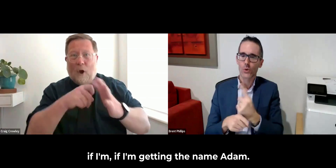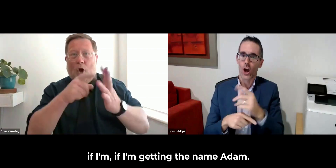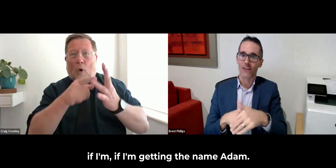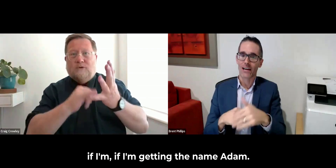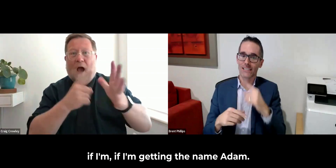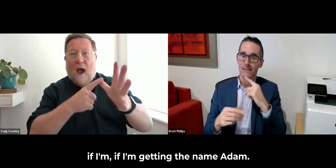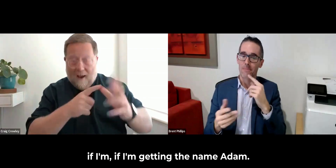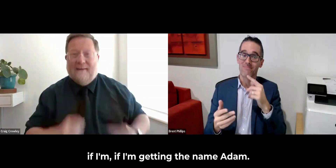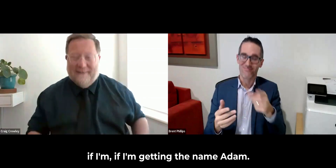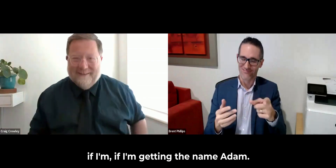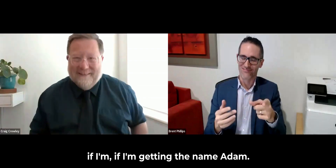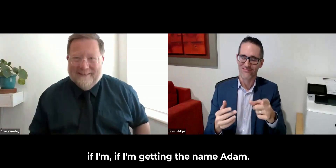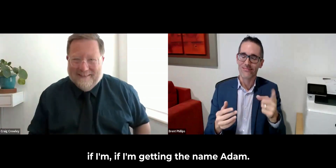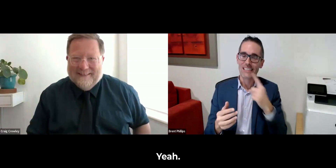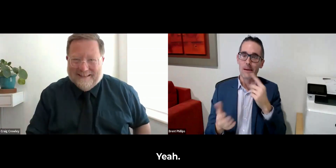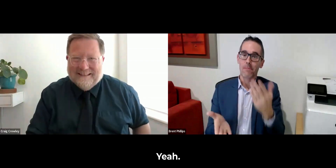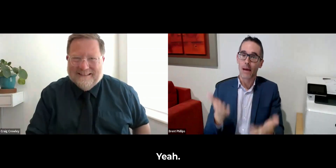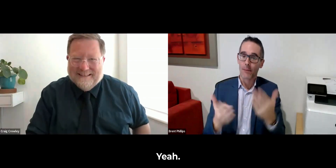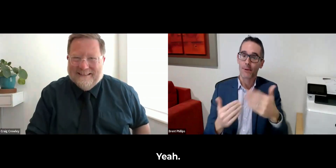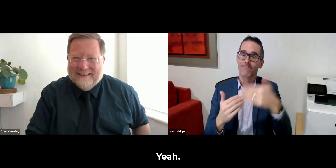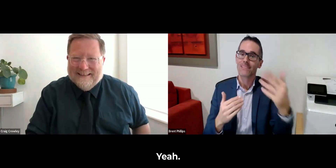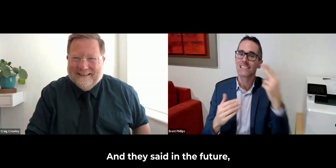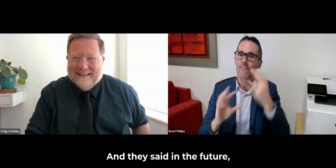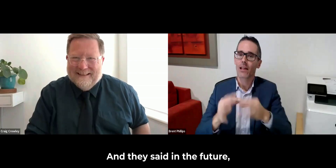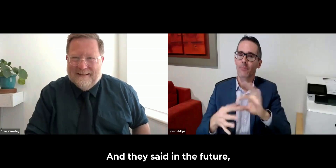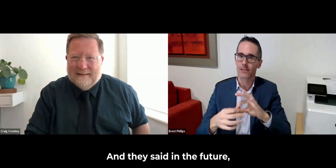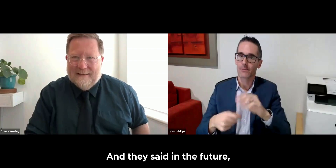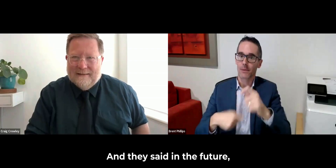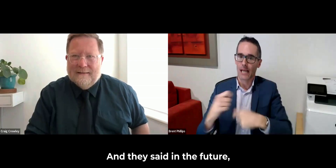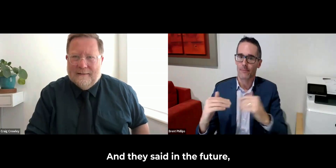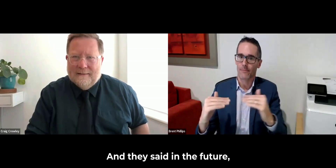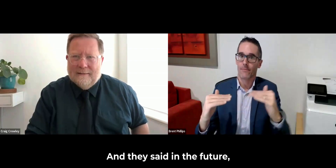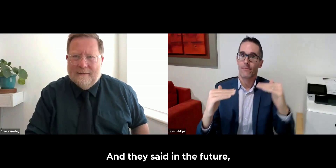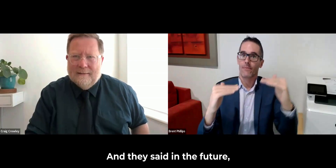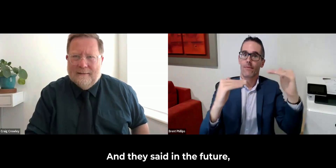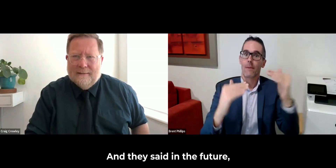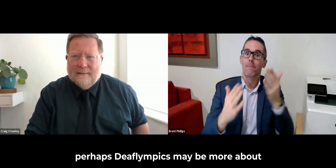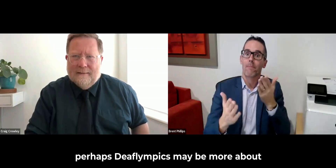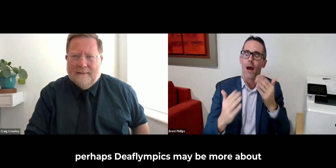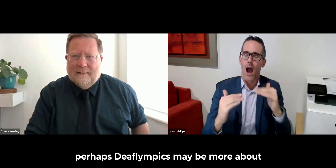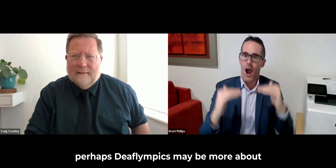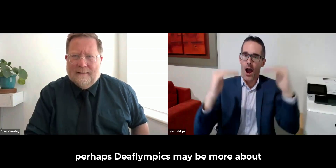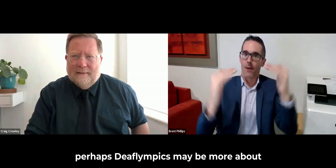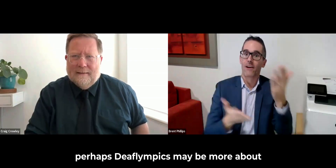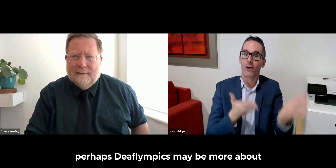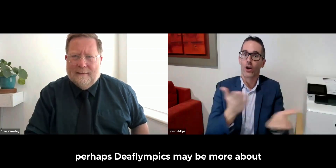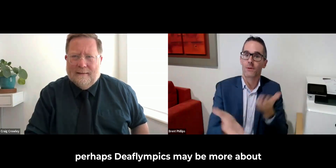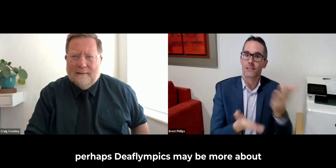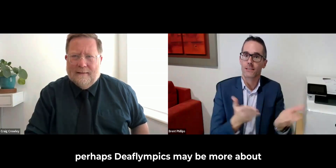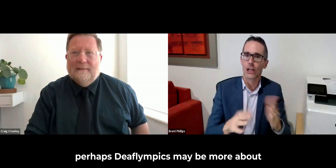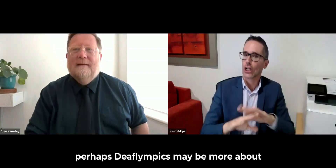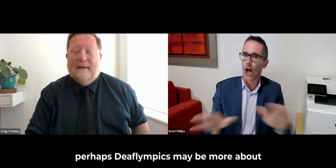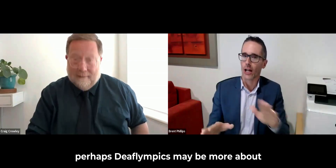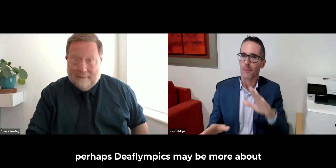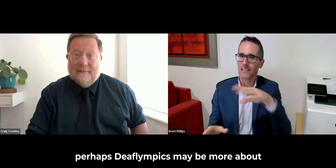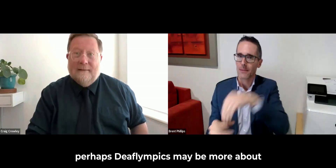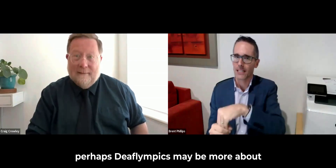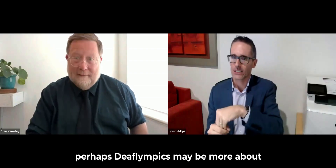if I'm Yeah, getting the name. Adam. Yeah. And they said in the future, perhaps Deaf Olympics may